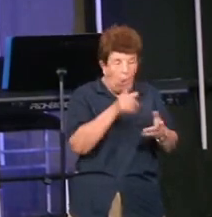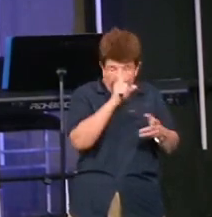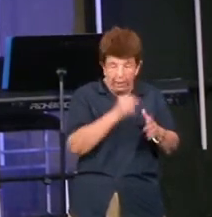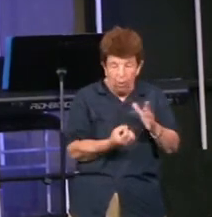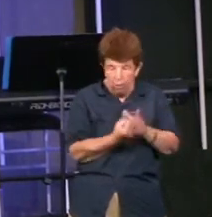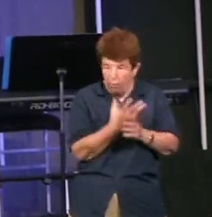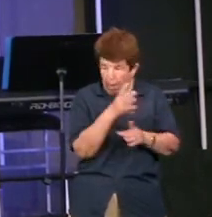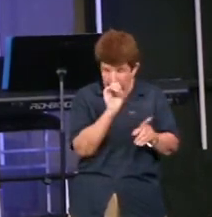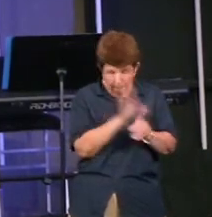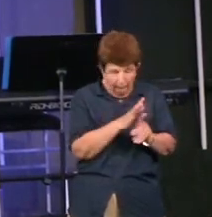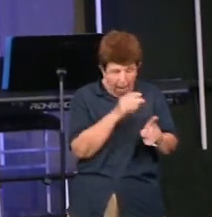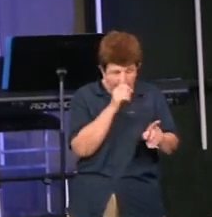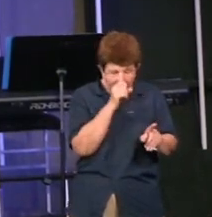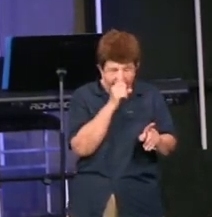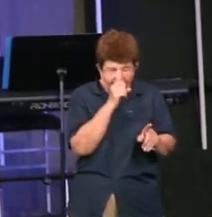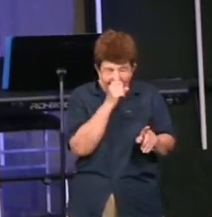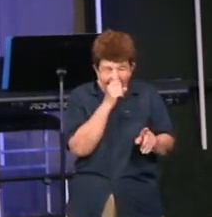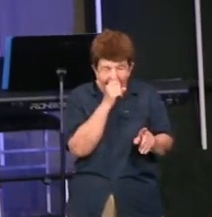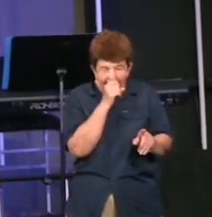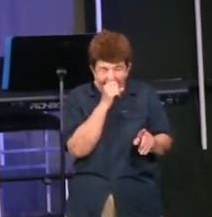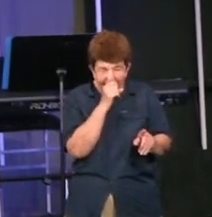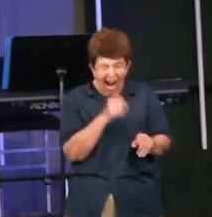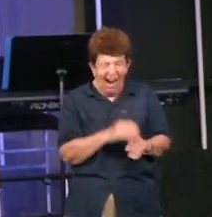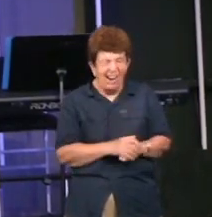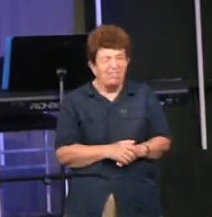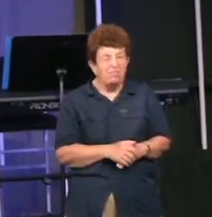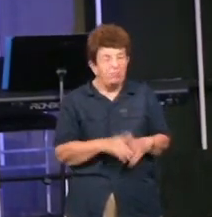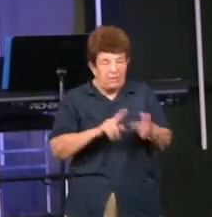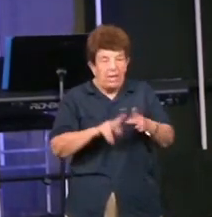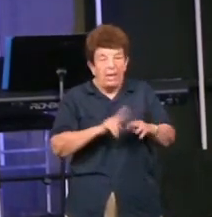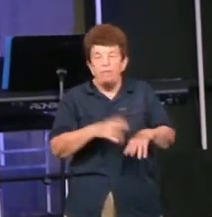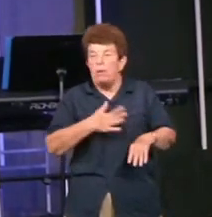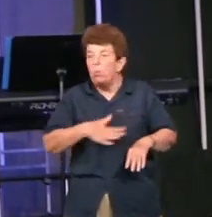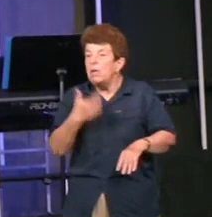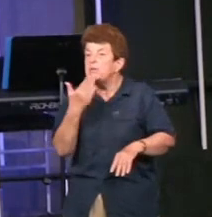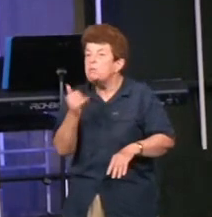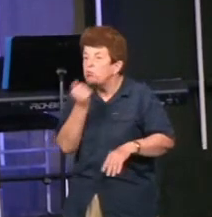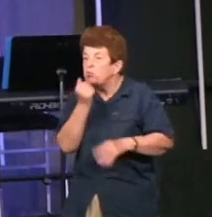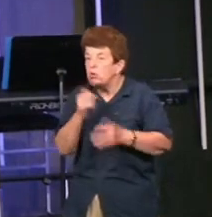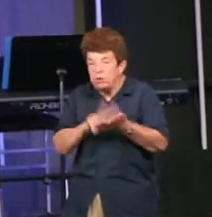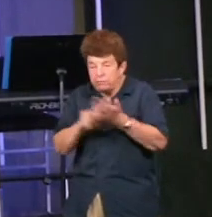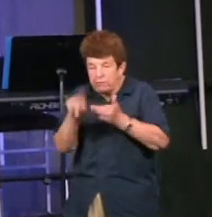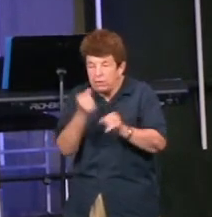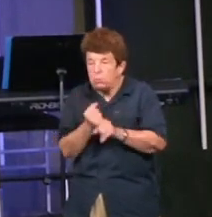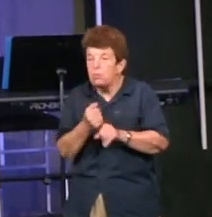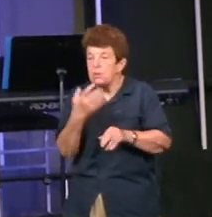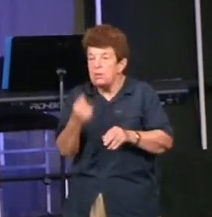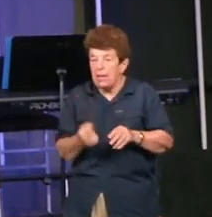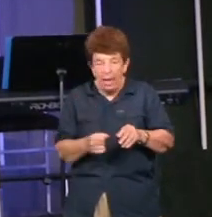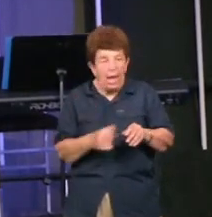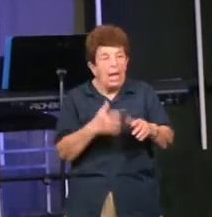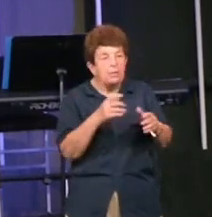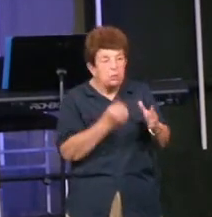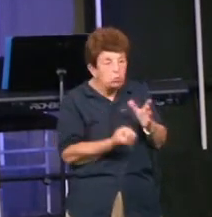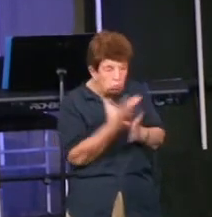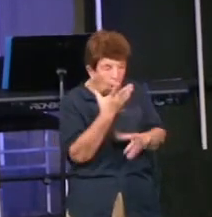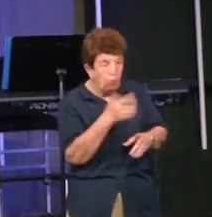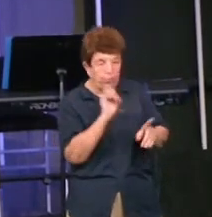to grow themselves, right? If they wanted fruit and vegetables, they had to be able to grow